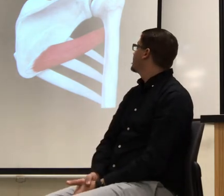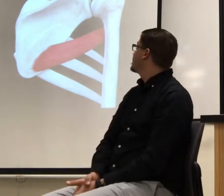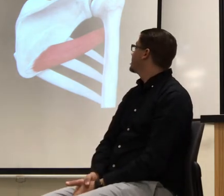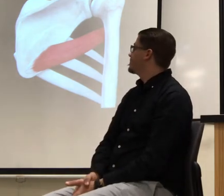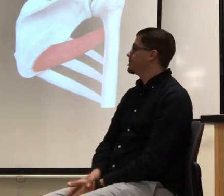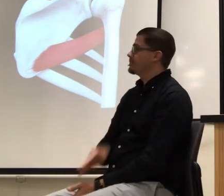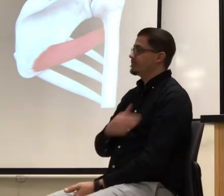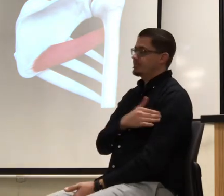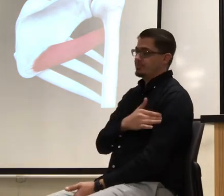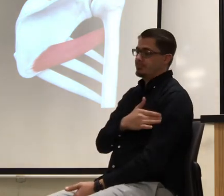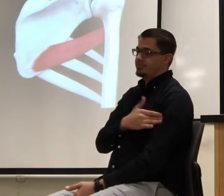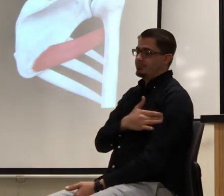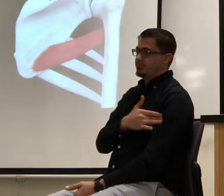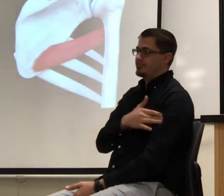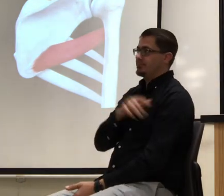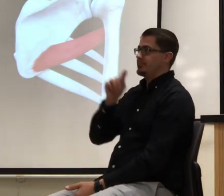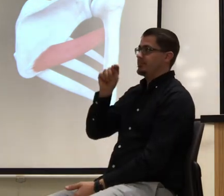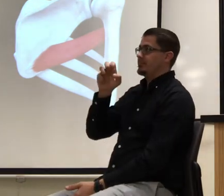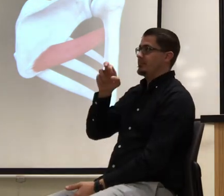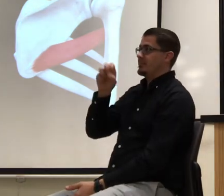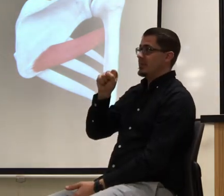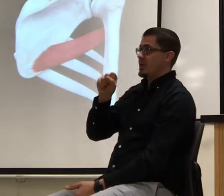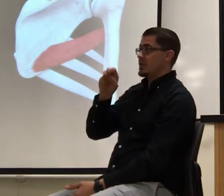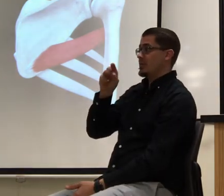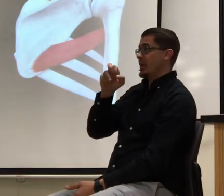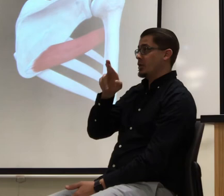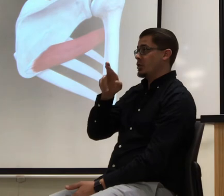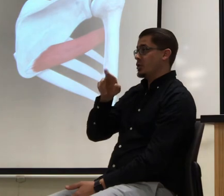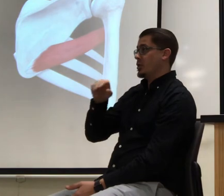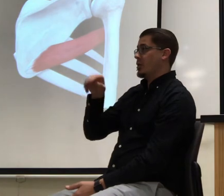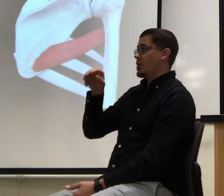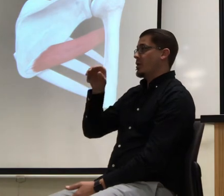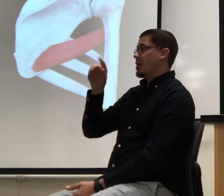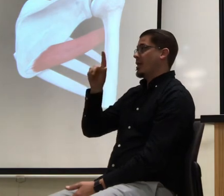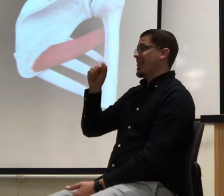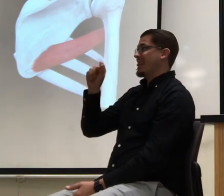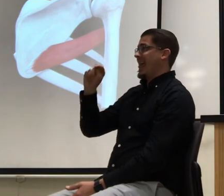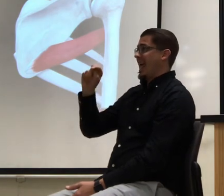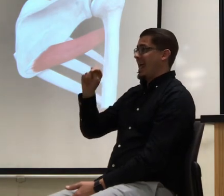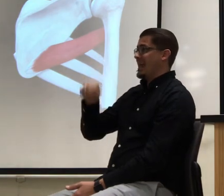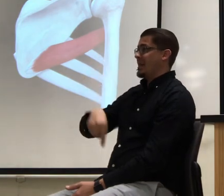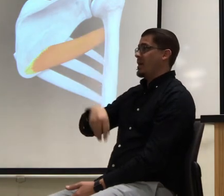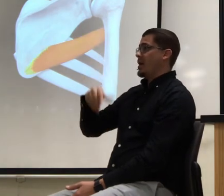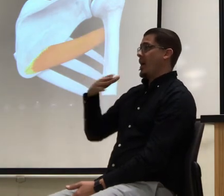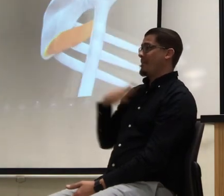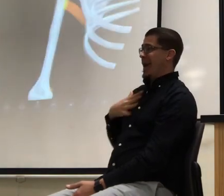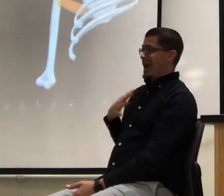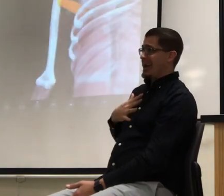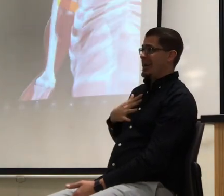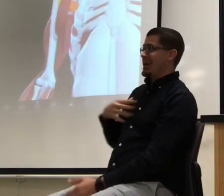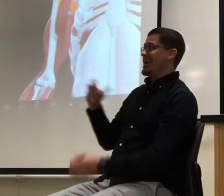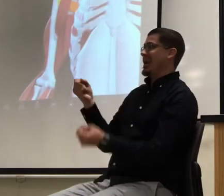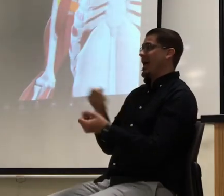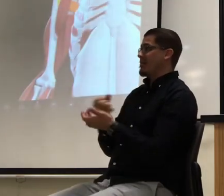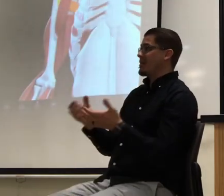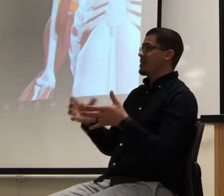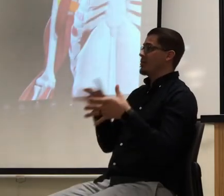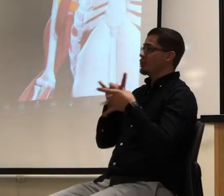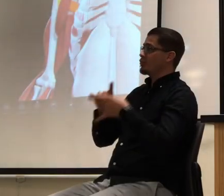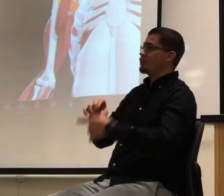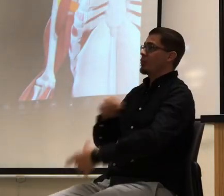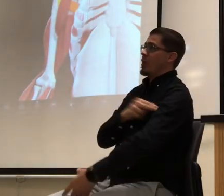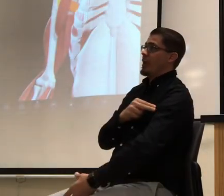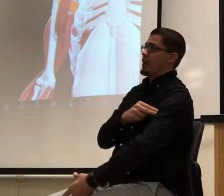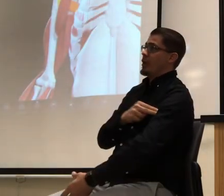The teres major, the latissimus dorsi, the pectoralis major, they all insert there. So let